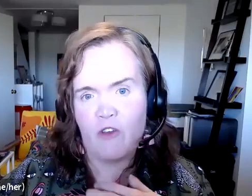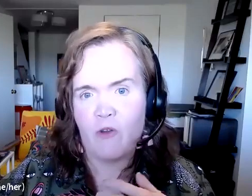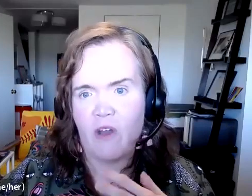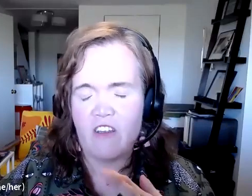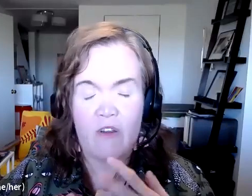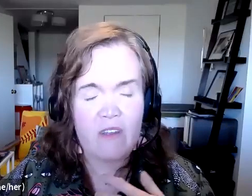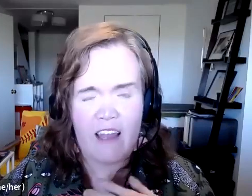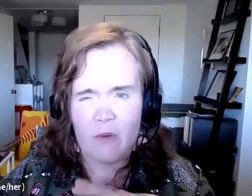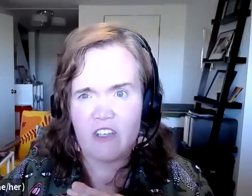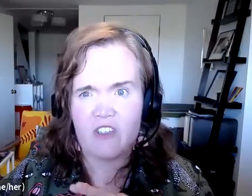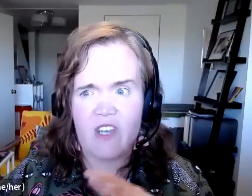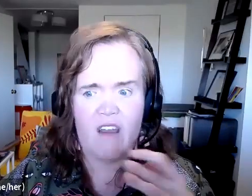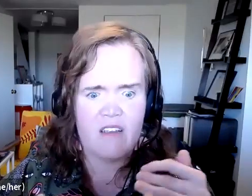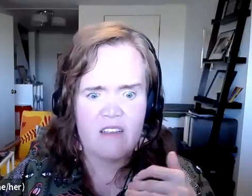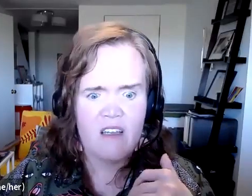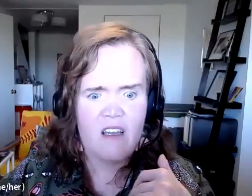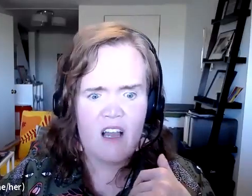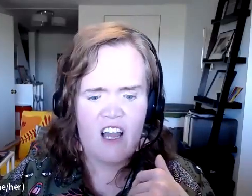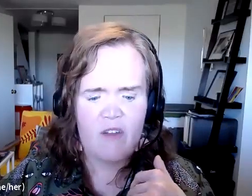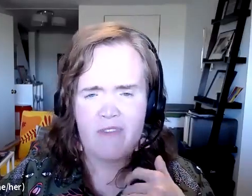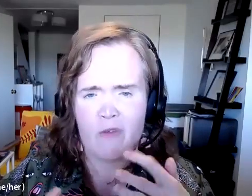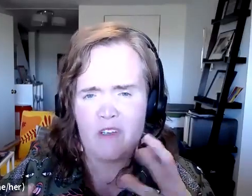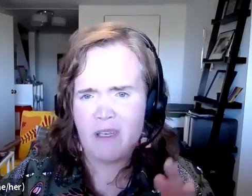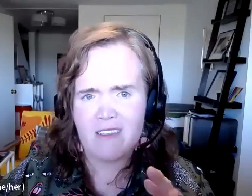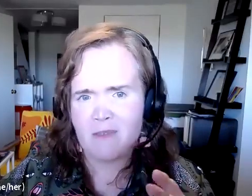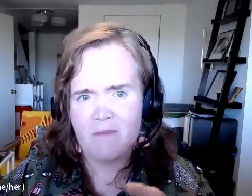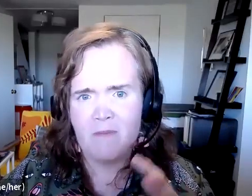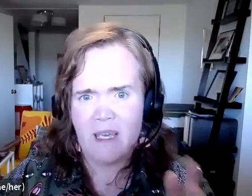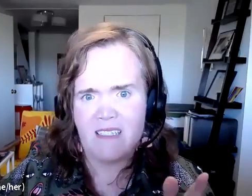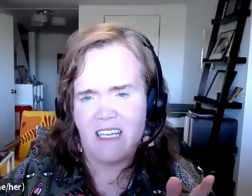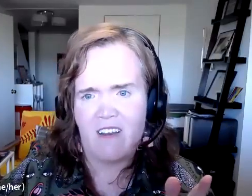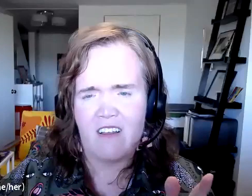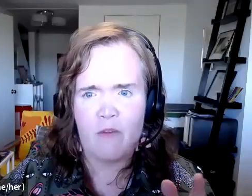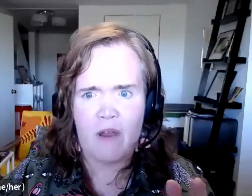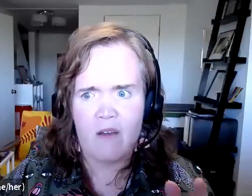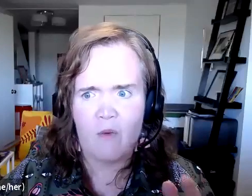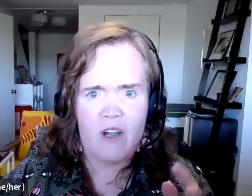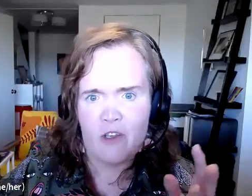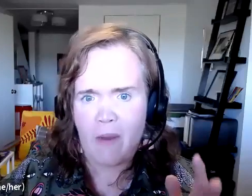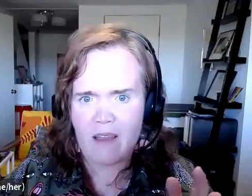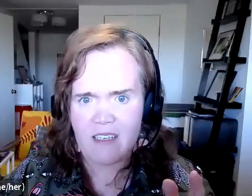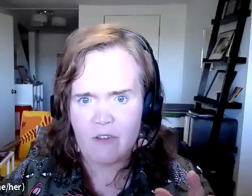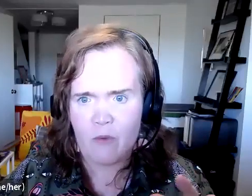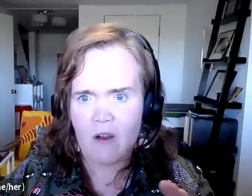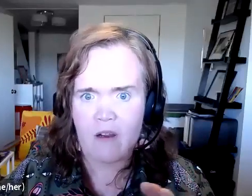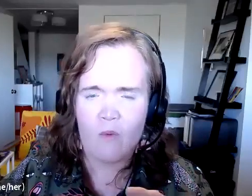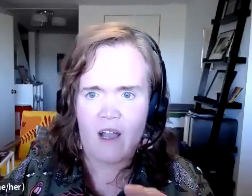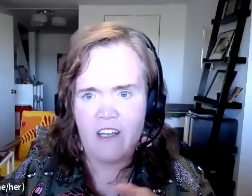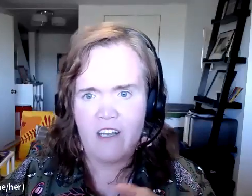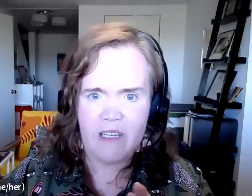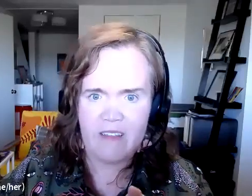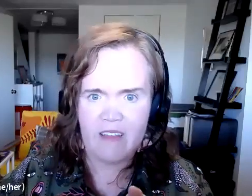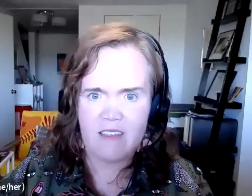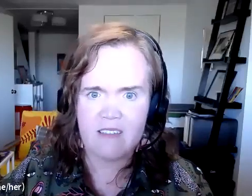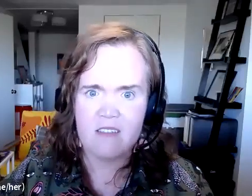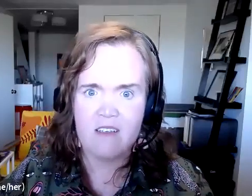with you in your language, and there wouldn't be this big deal about what are you asking for? Why do